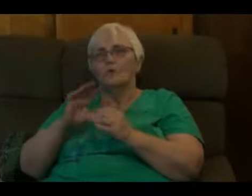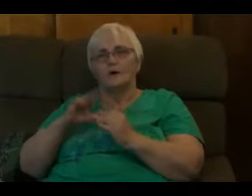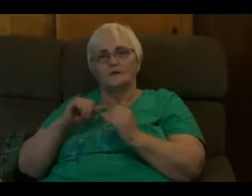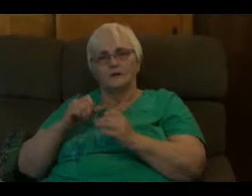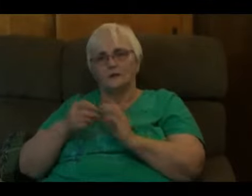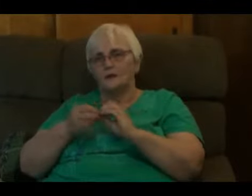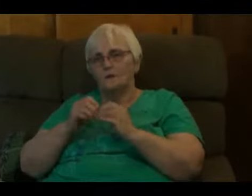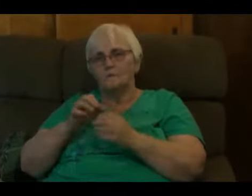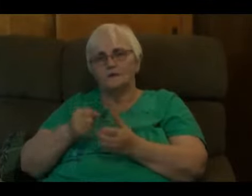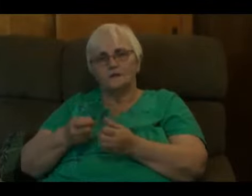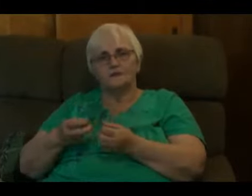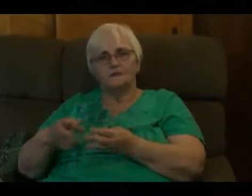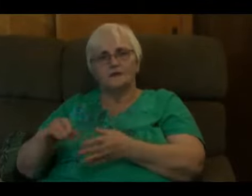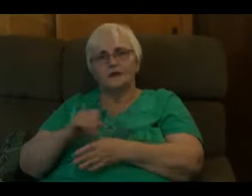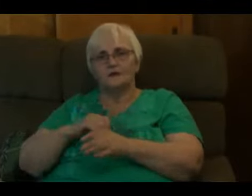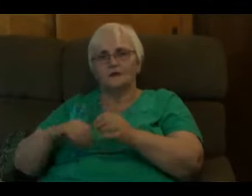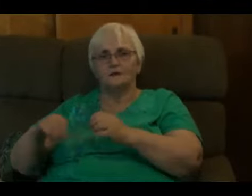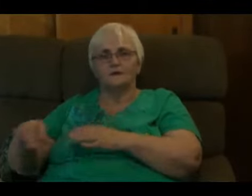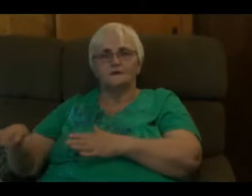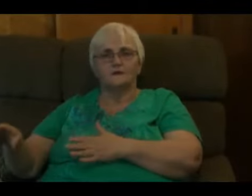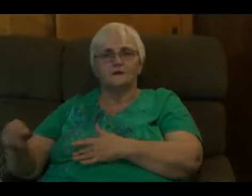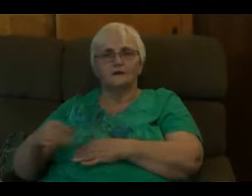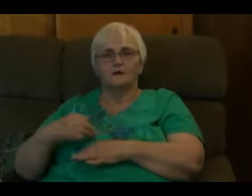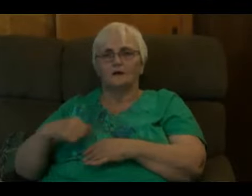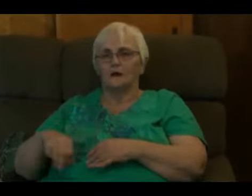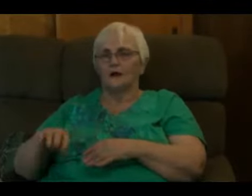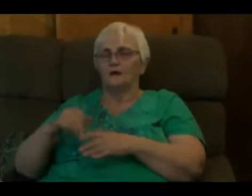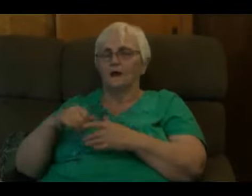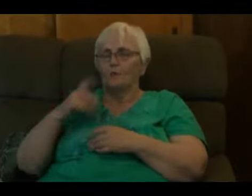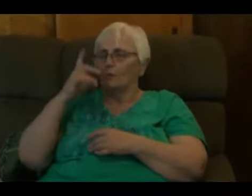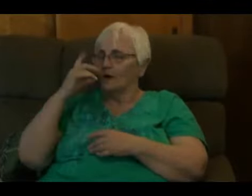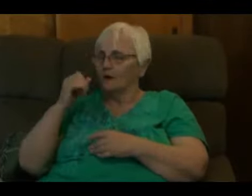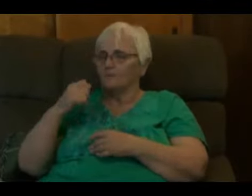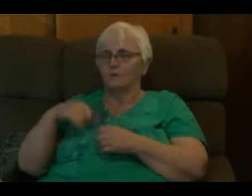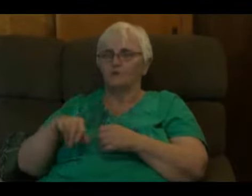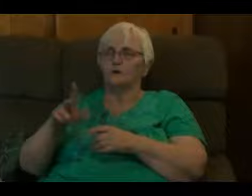than the sand. When I awake, I am still with you. Hallelujah.